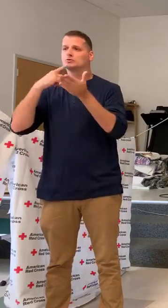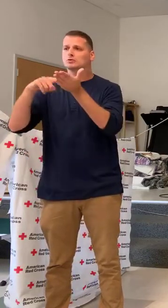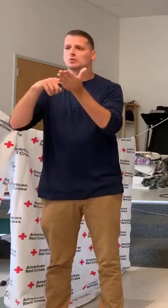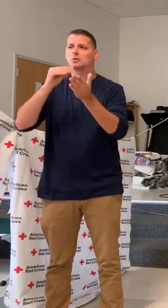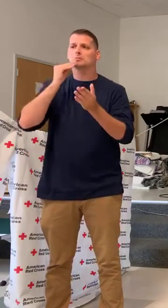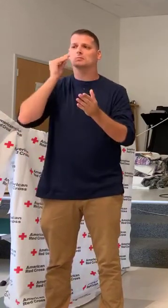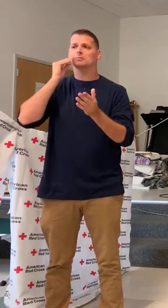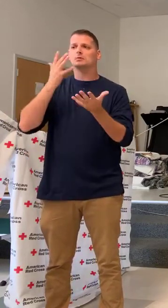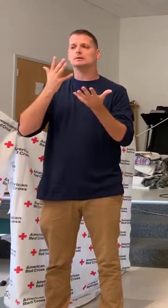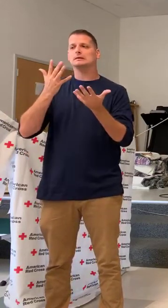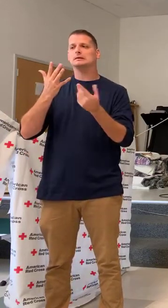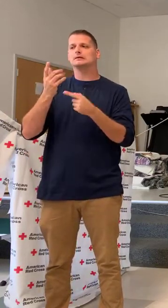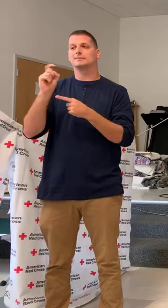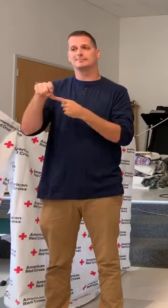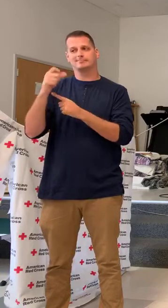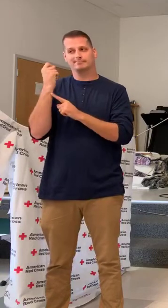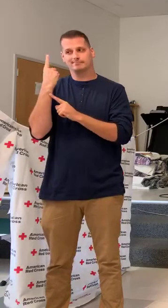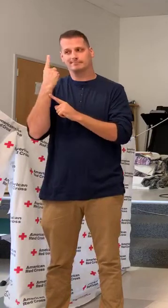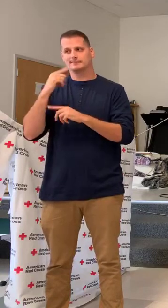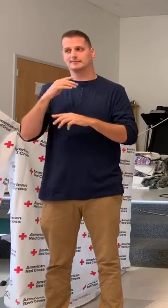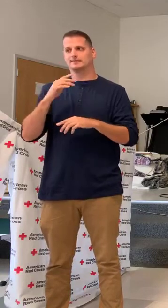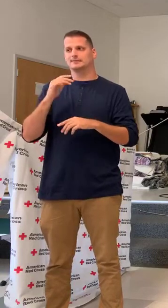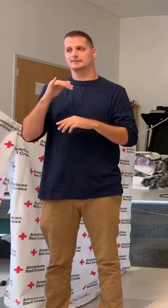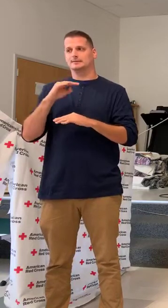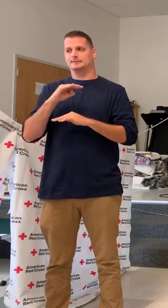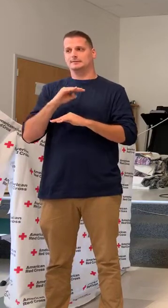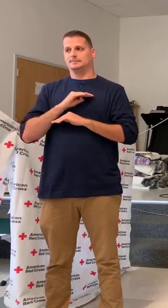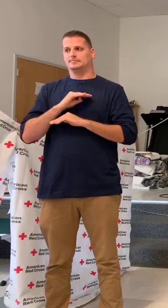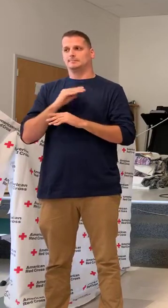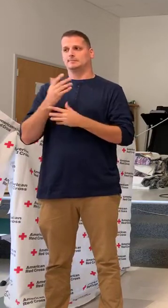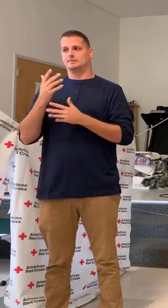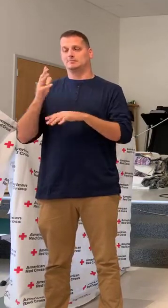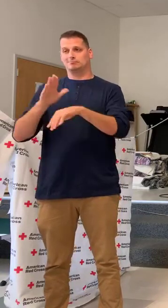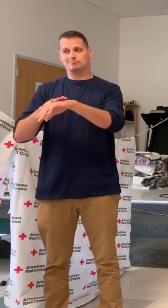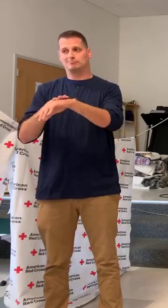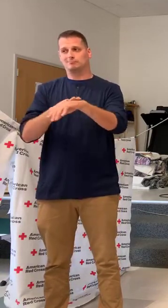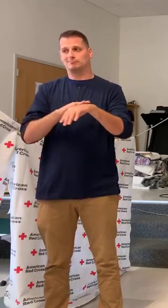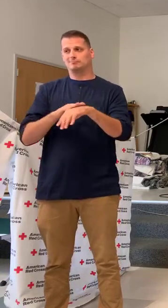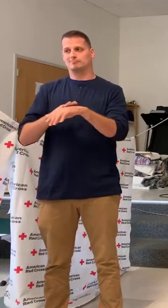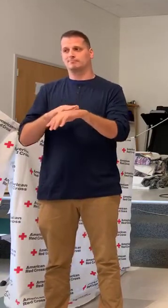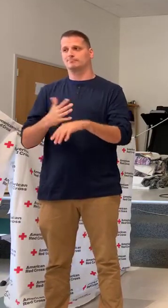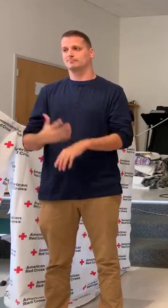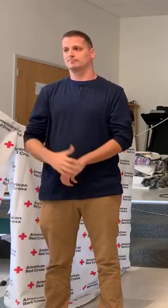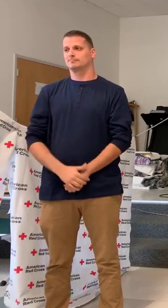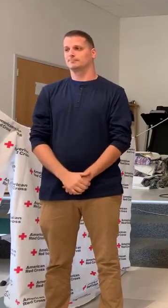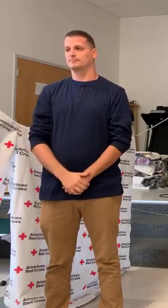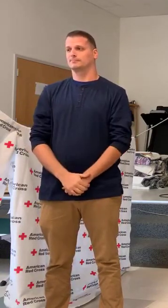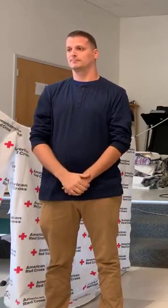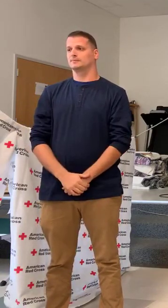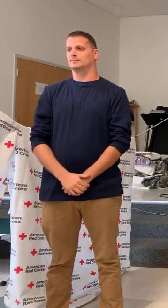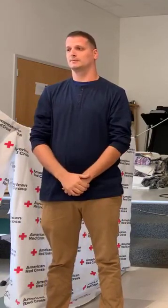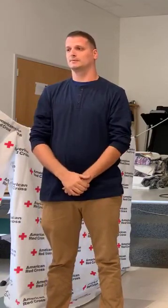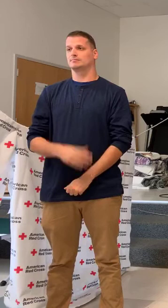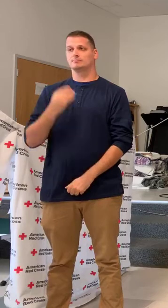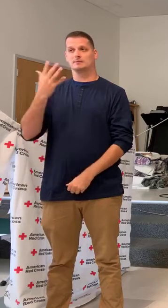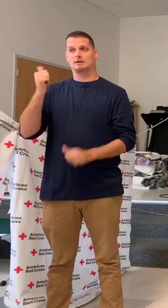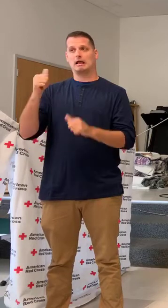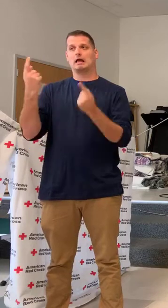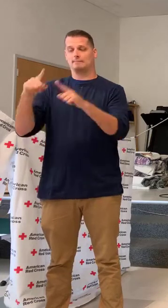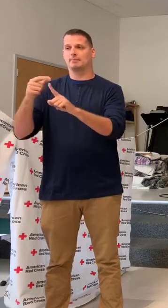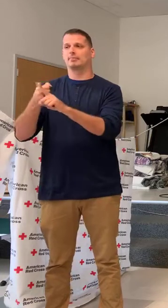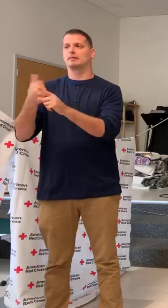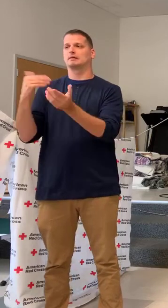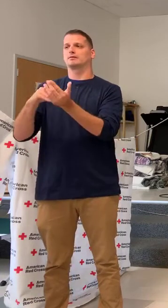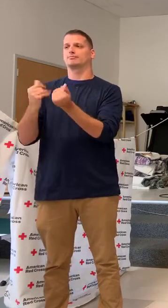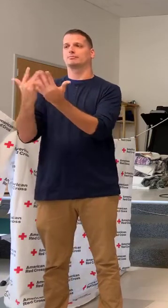and we want to accommodate that, but we want you to be very real about the hazards that still exist around